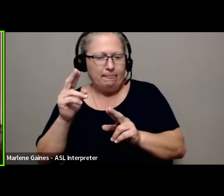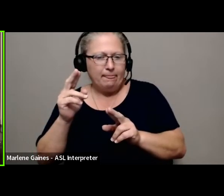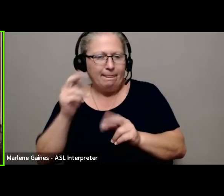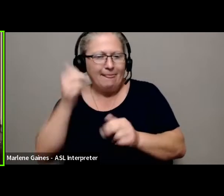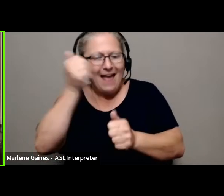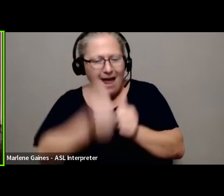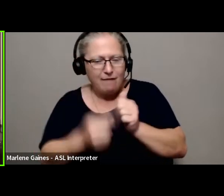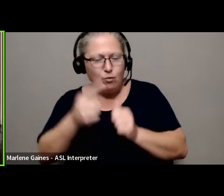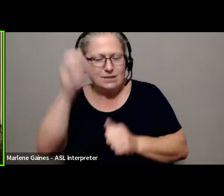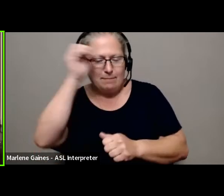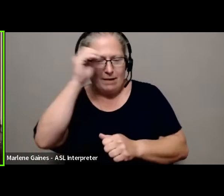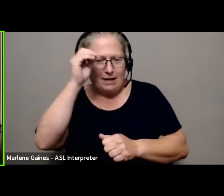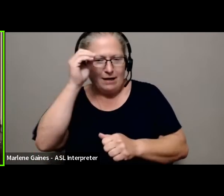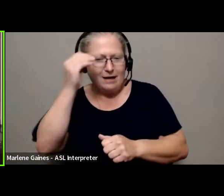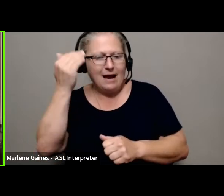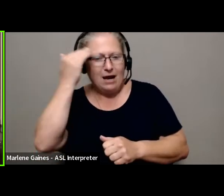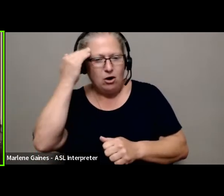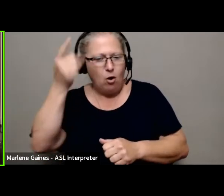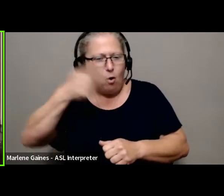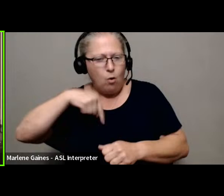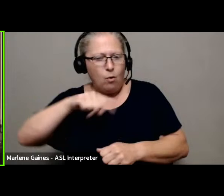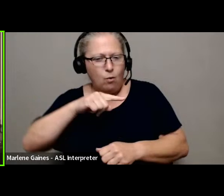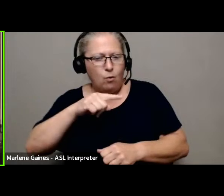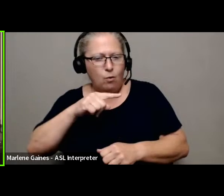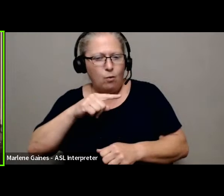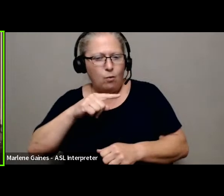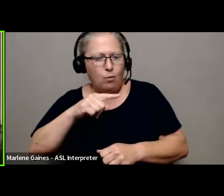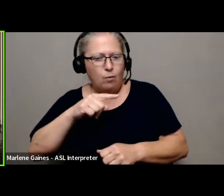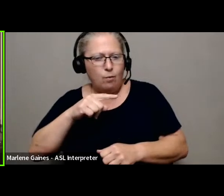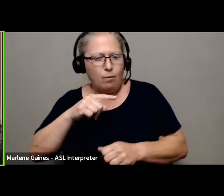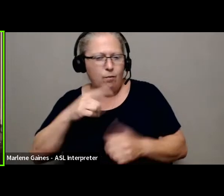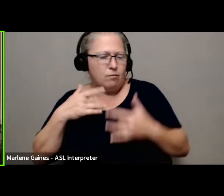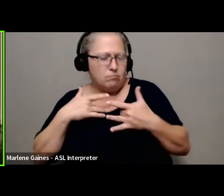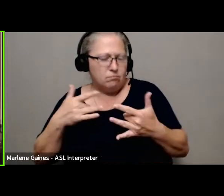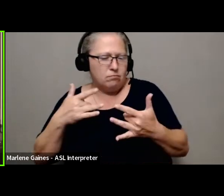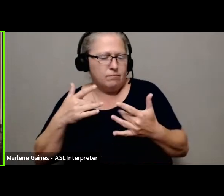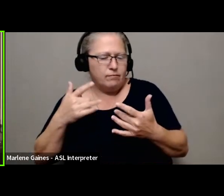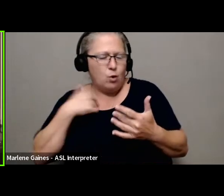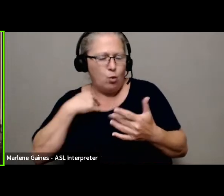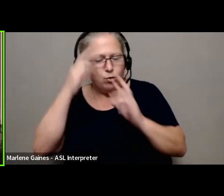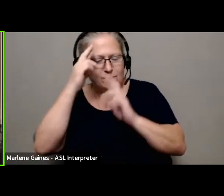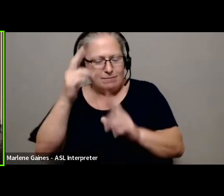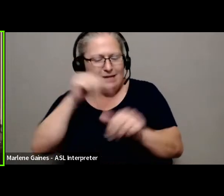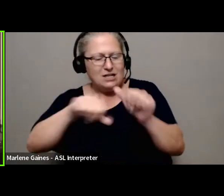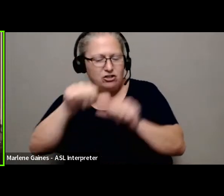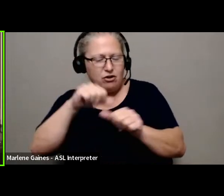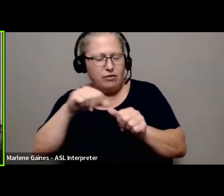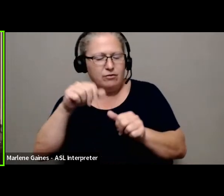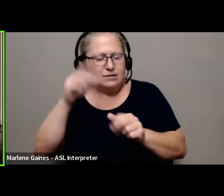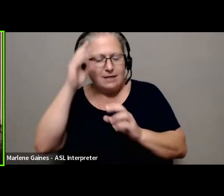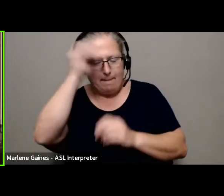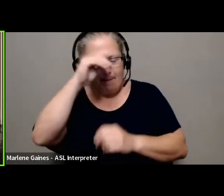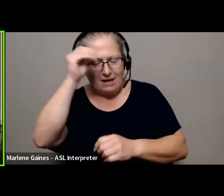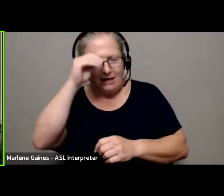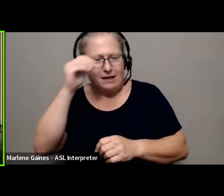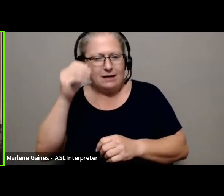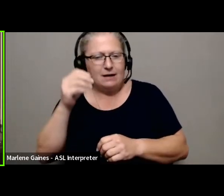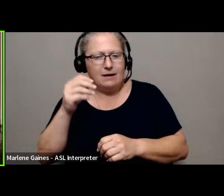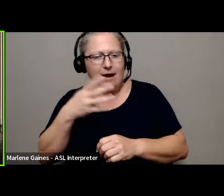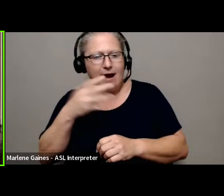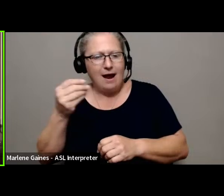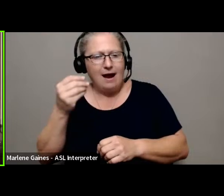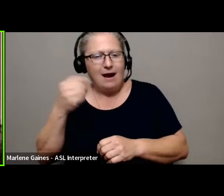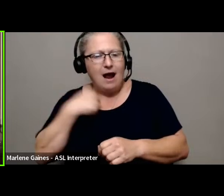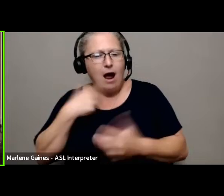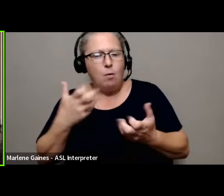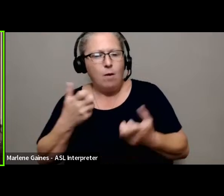everyone's opinions, which I know we that's our mantra, is that we respect each other's opinions. And I